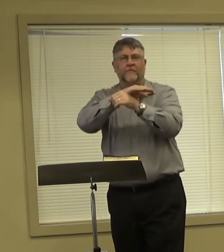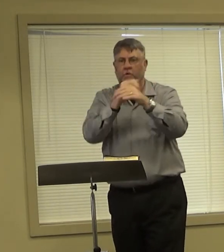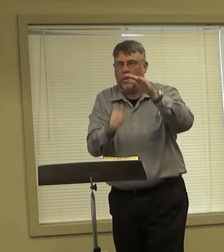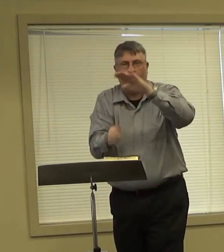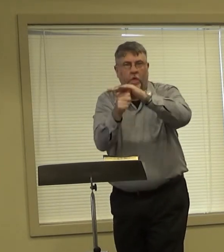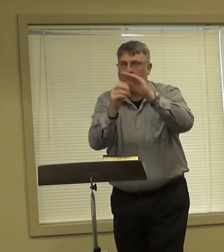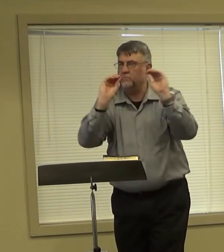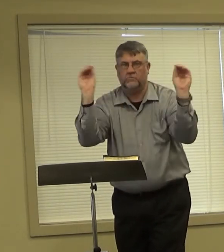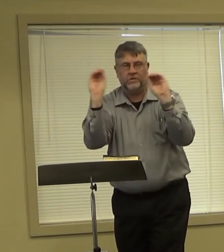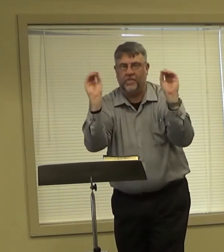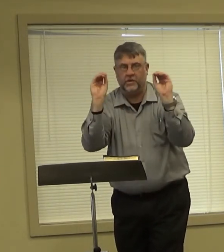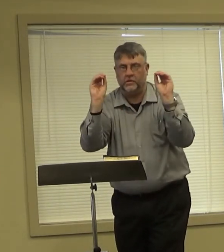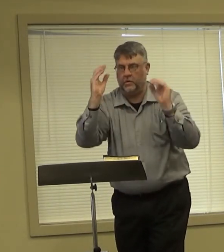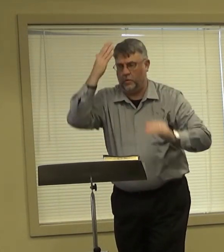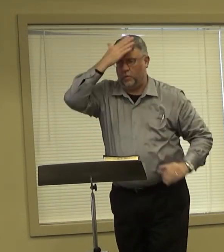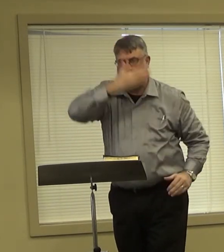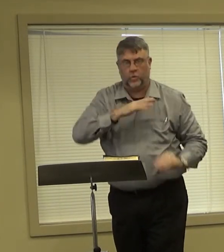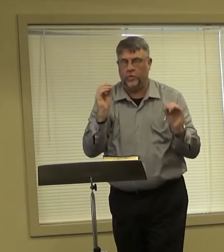They're not covered. They're not hidden.